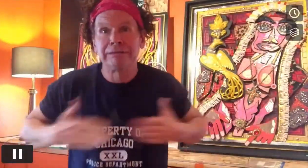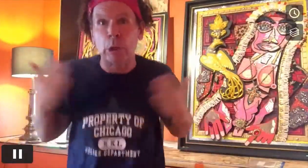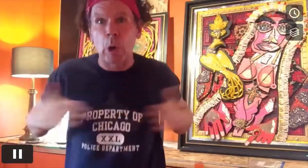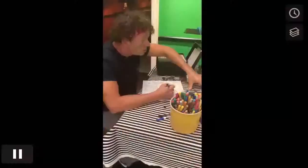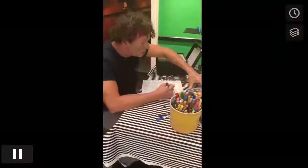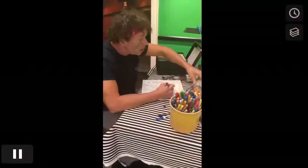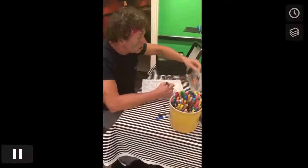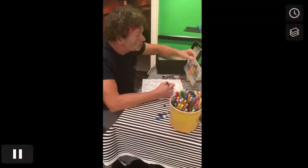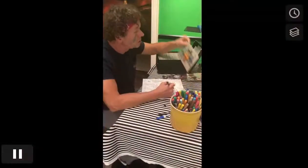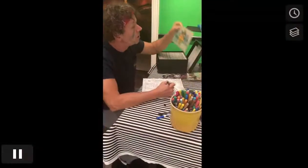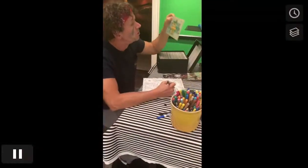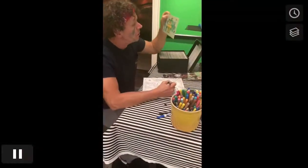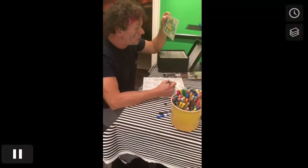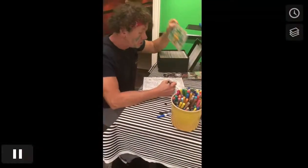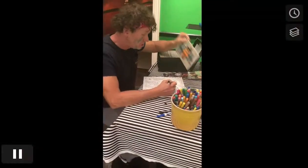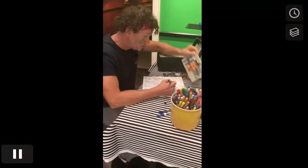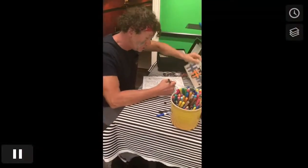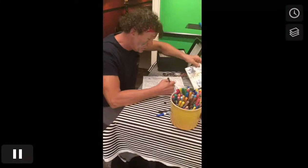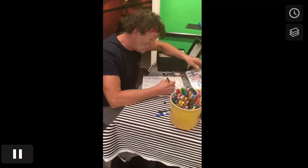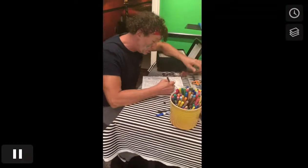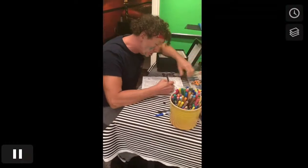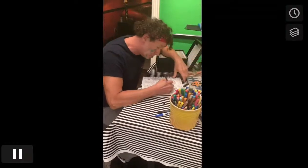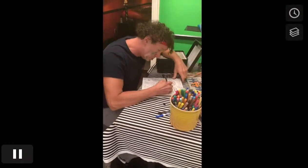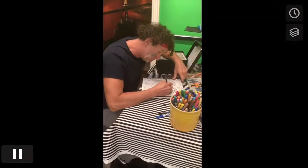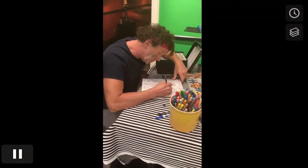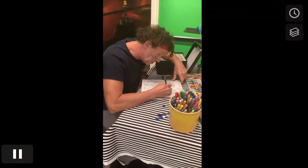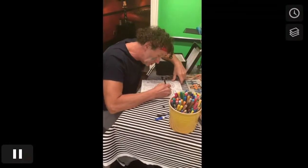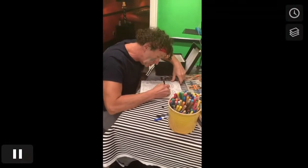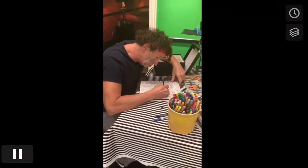This art piece, Tearful Joys.